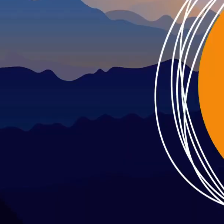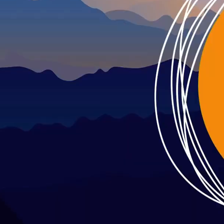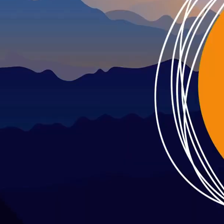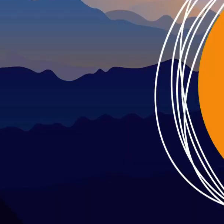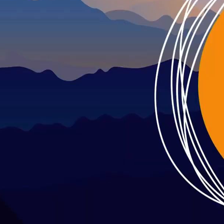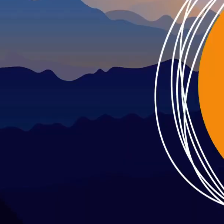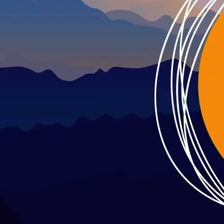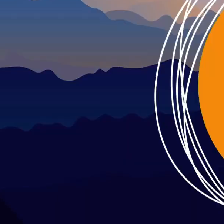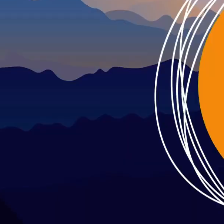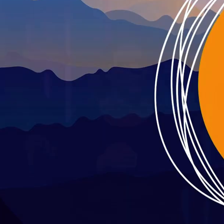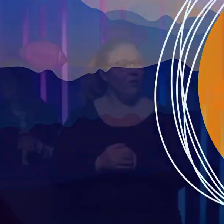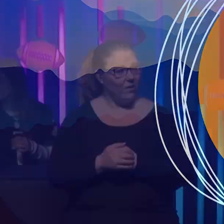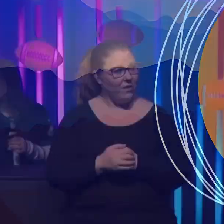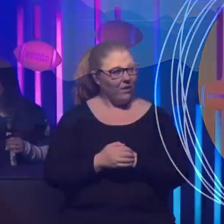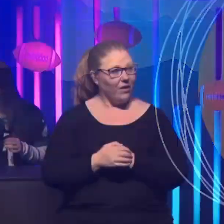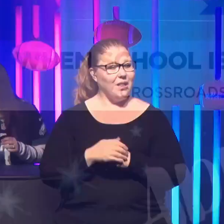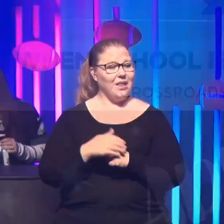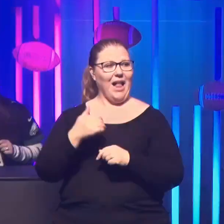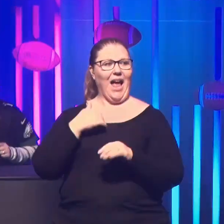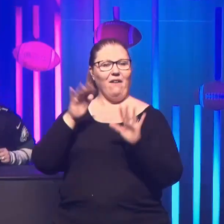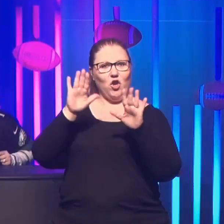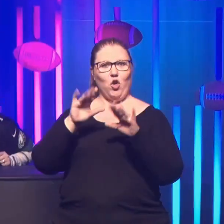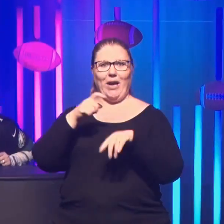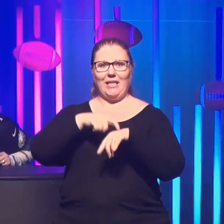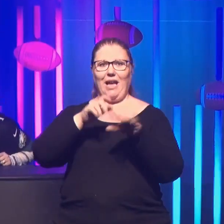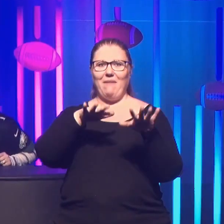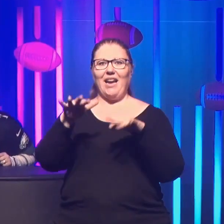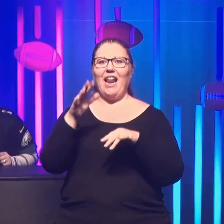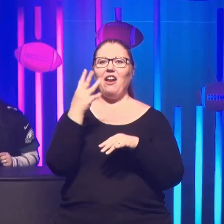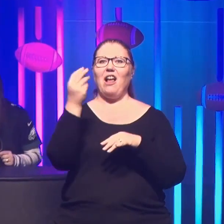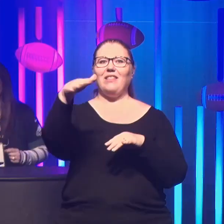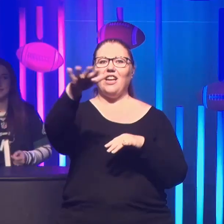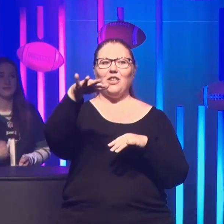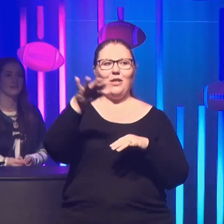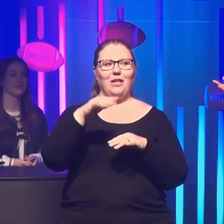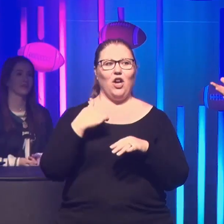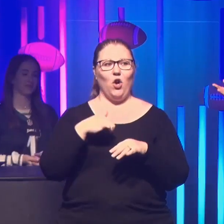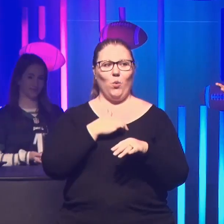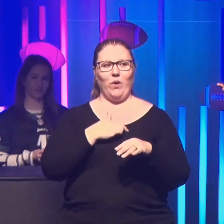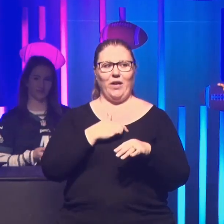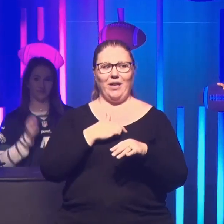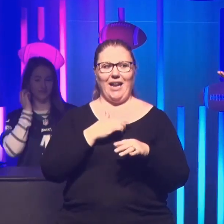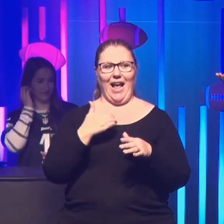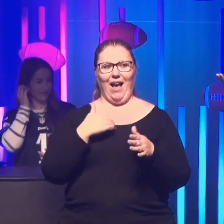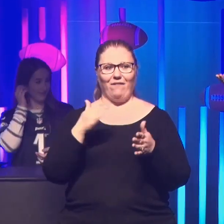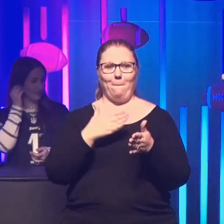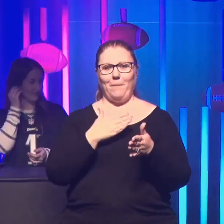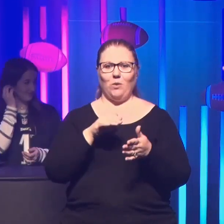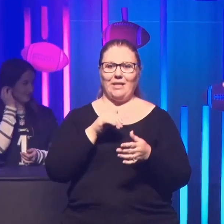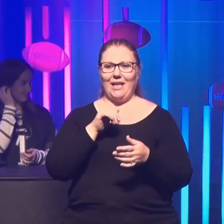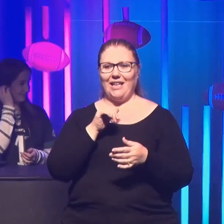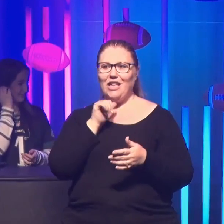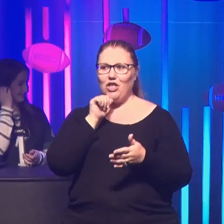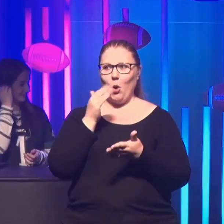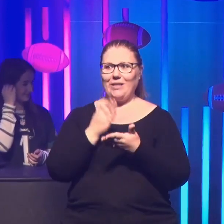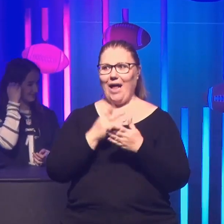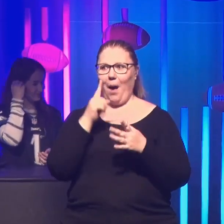Bowl, and have a great time in the atrium. And let's do some Don't Stop Believing one more time. What do you say? We'll give you